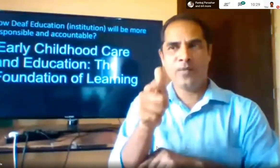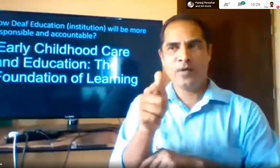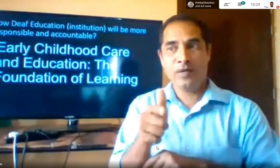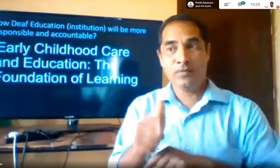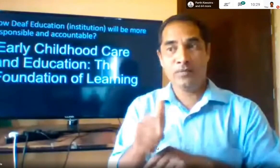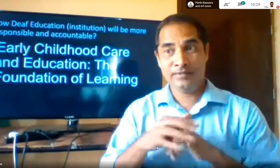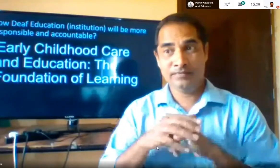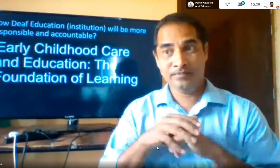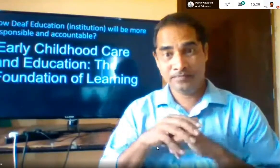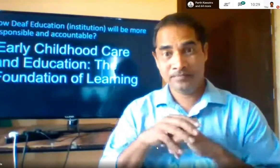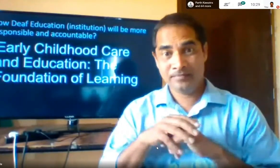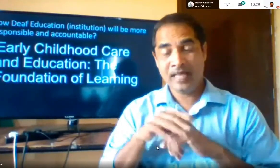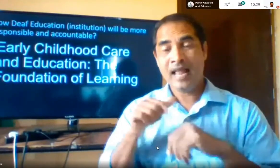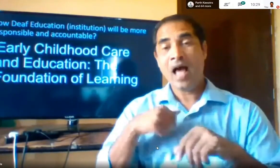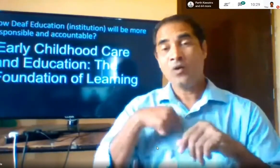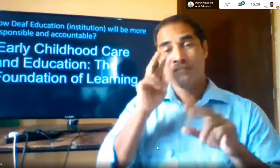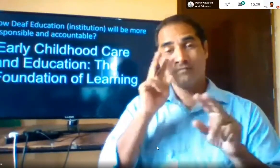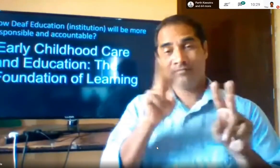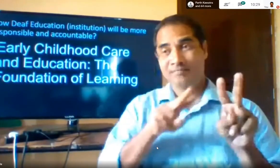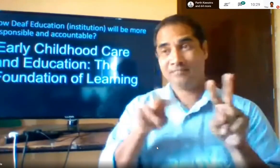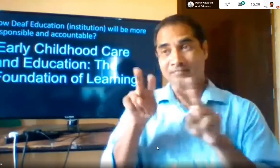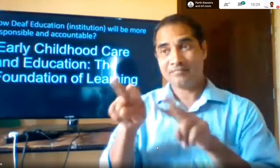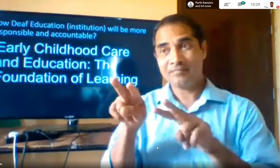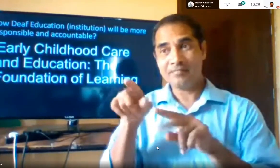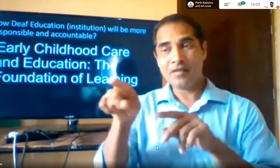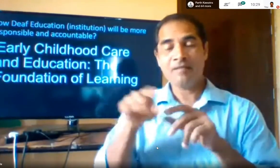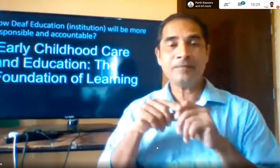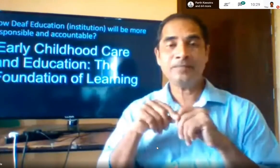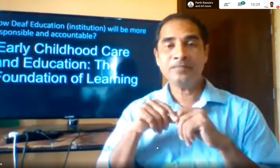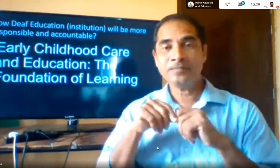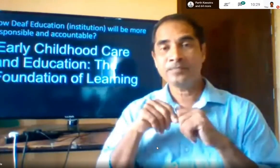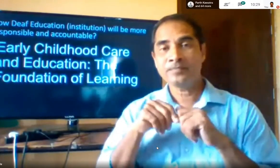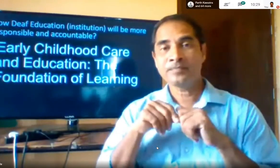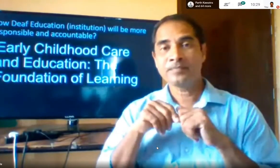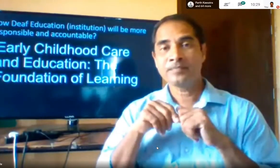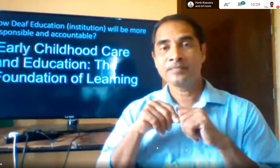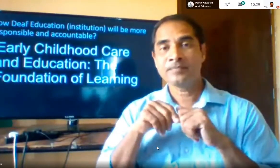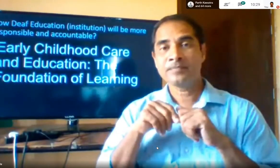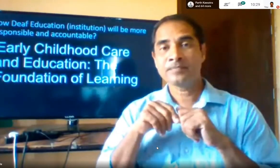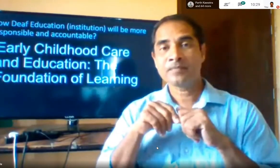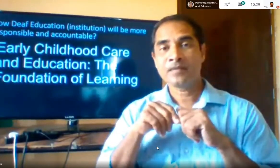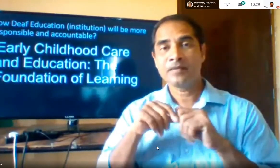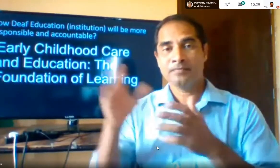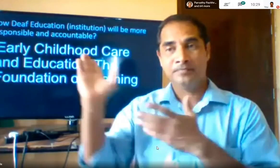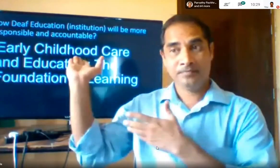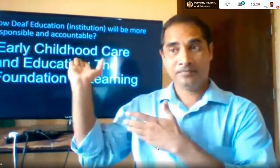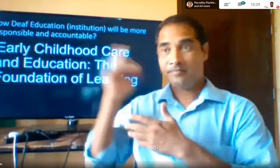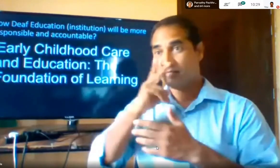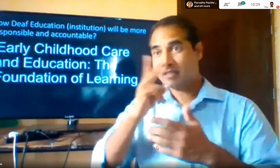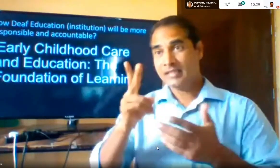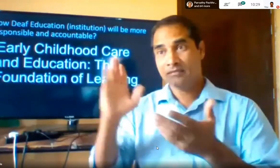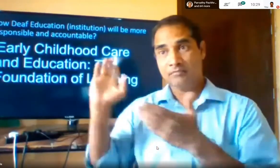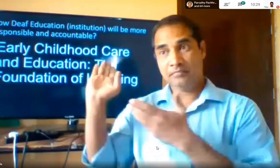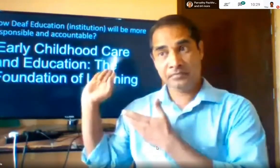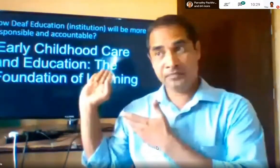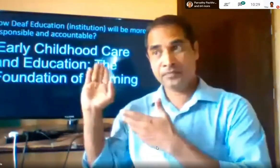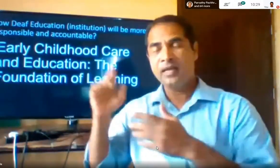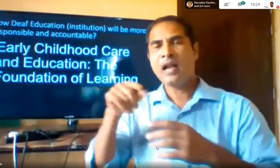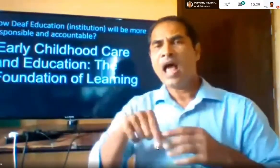We are focusing on that also in this national education policy. So early education and care. So you can see the PPT.